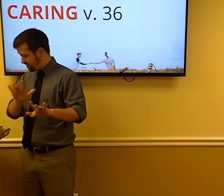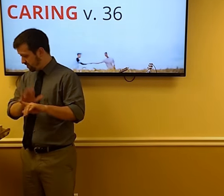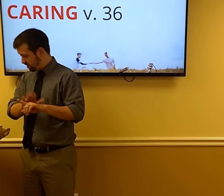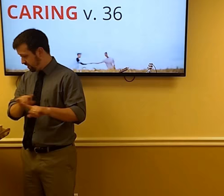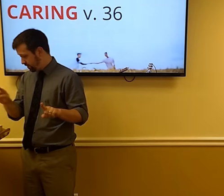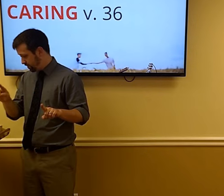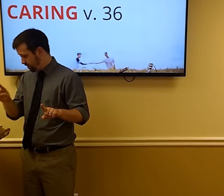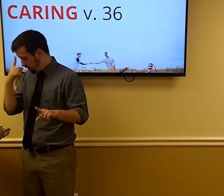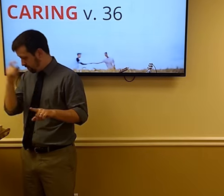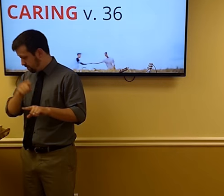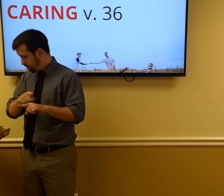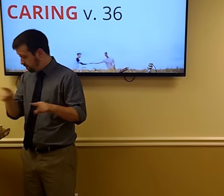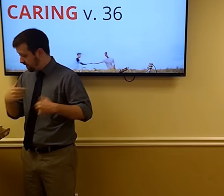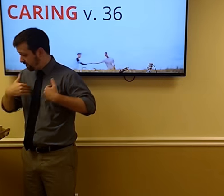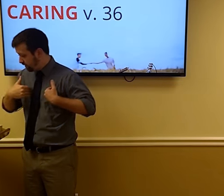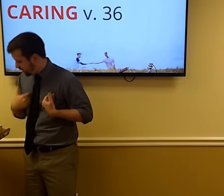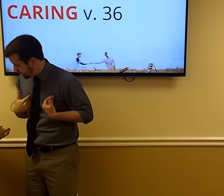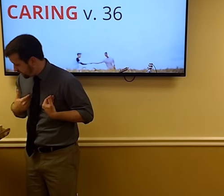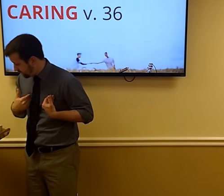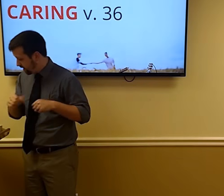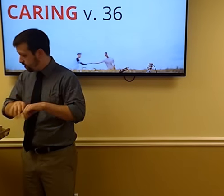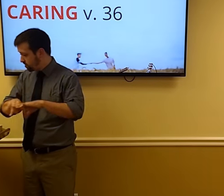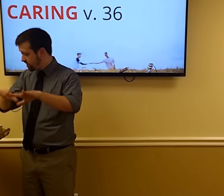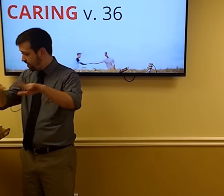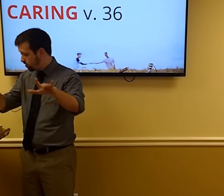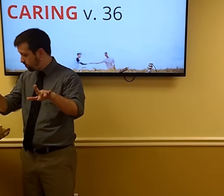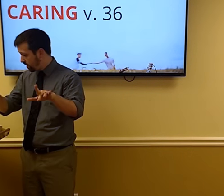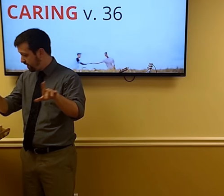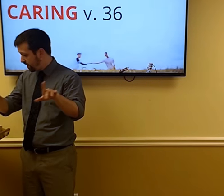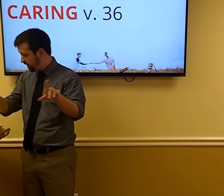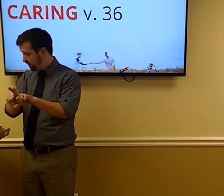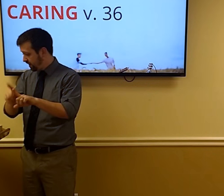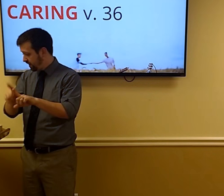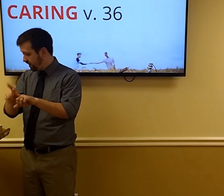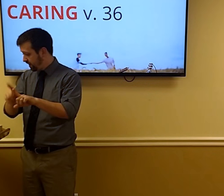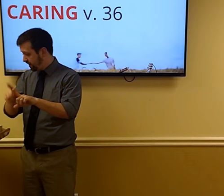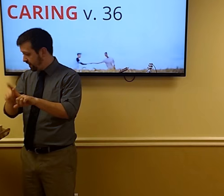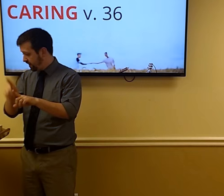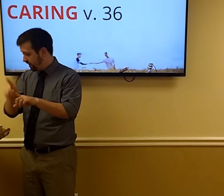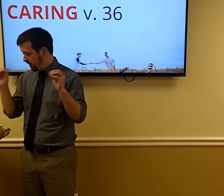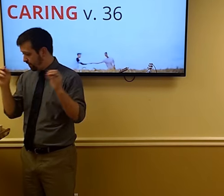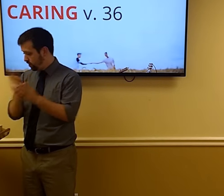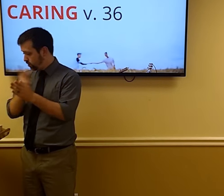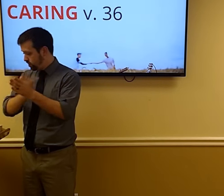compassion on them, because they fainted, were scattered abroad, as sheep having no